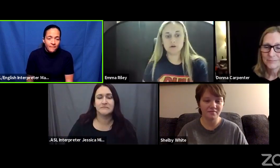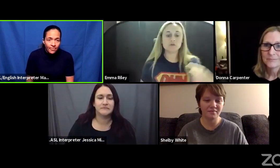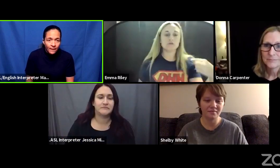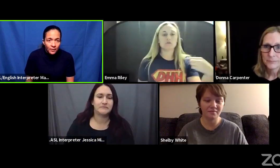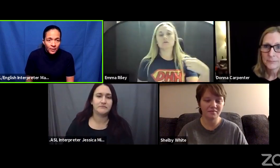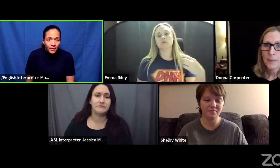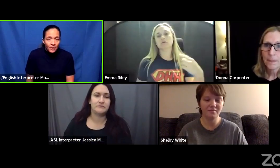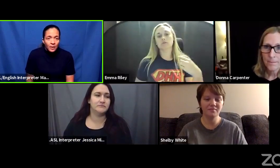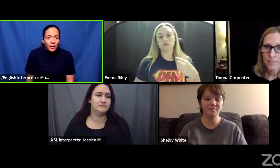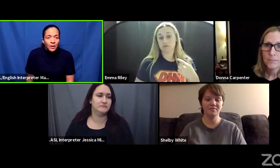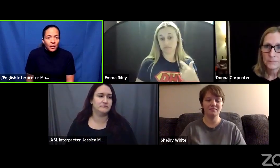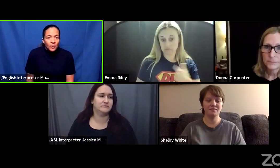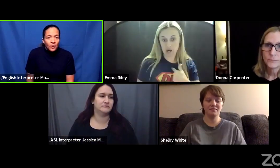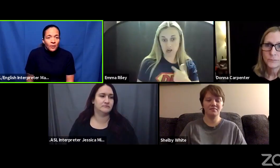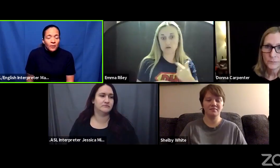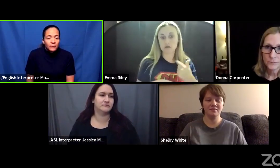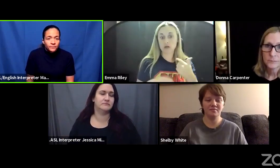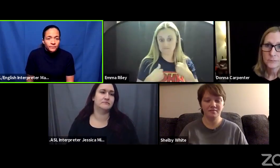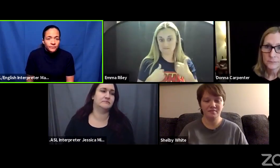Sure.